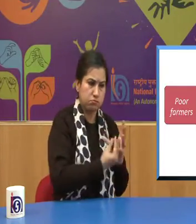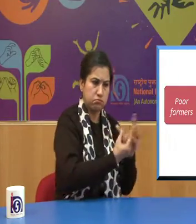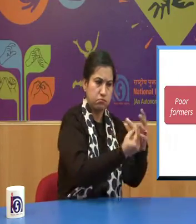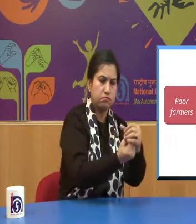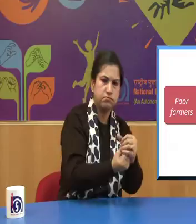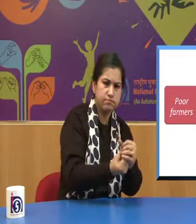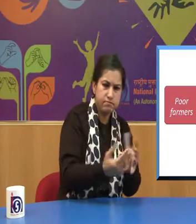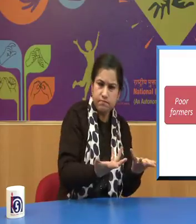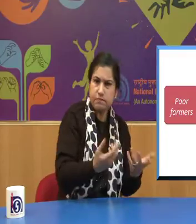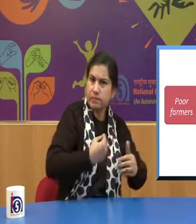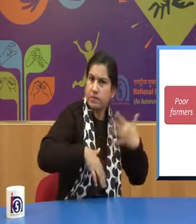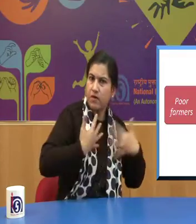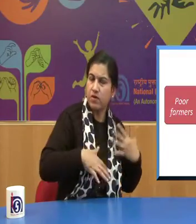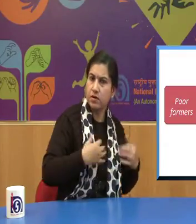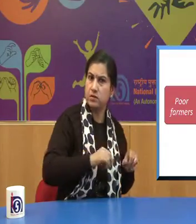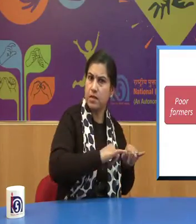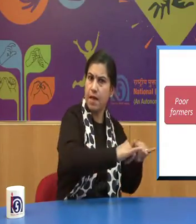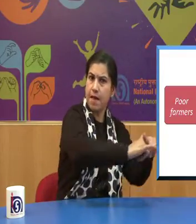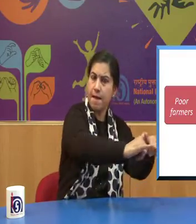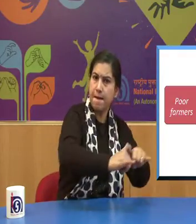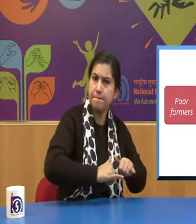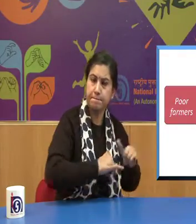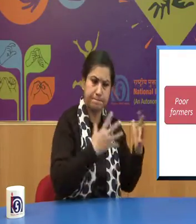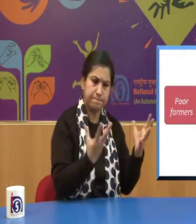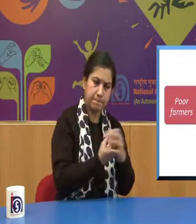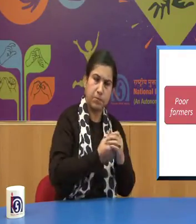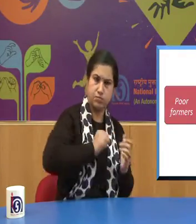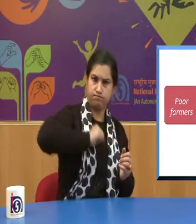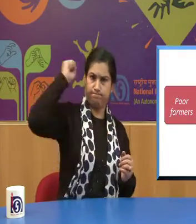These people were joined by fakirs and sannyasis also.